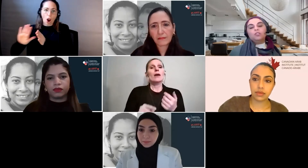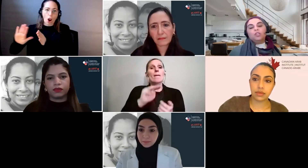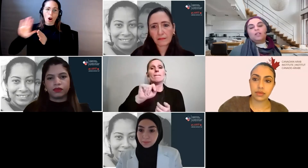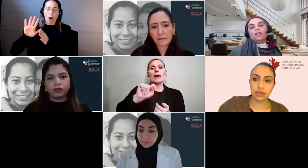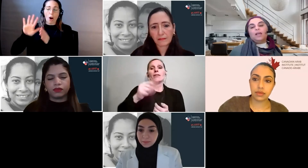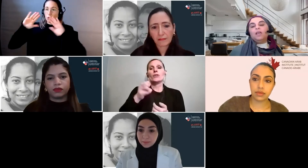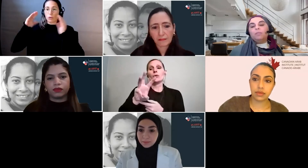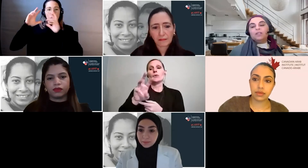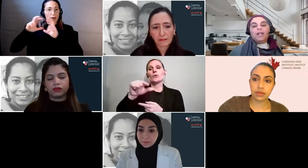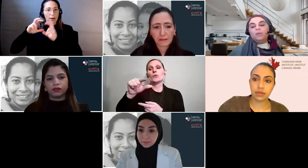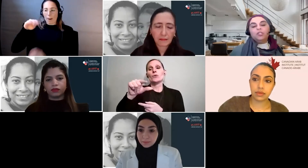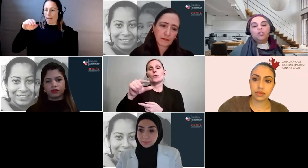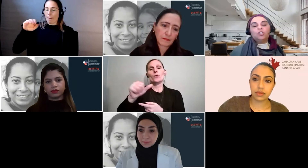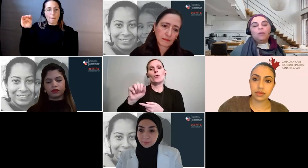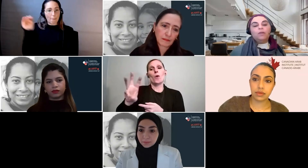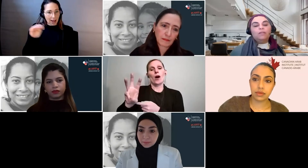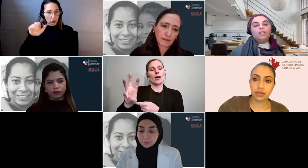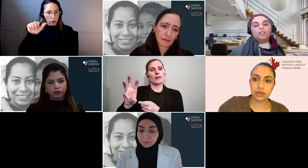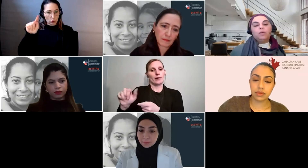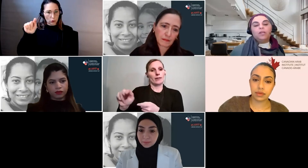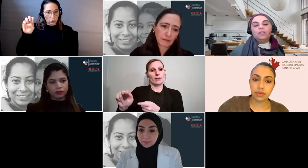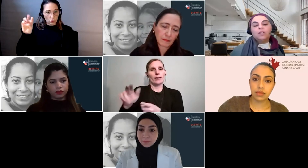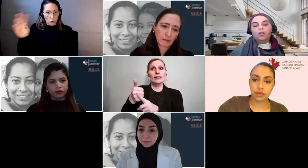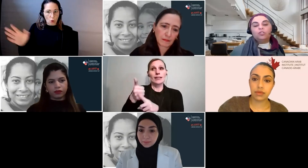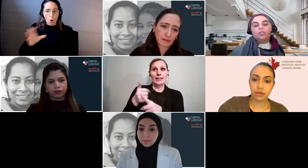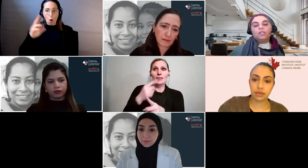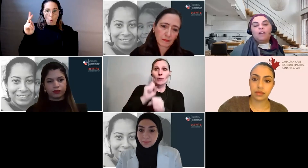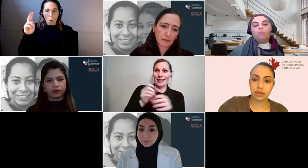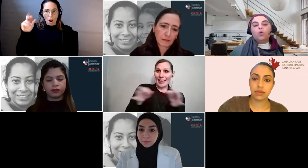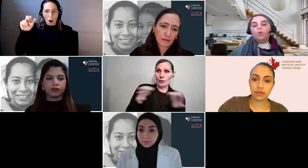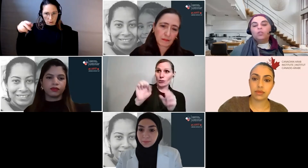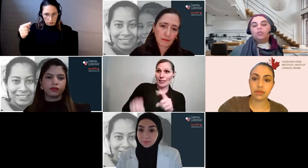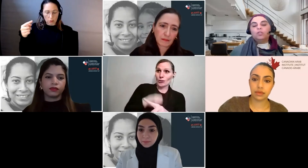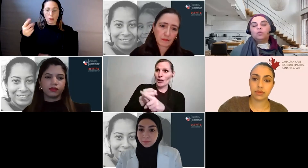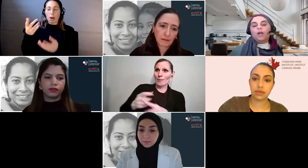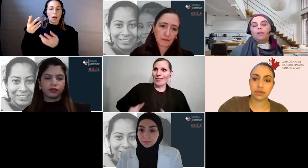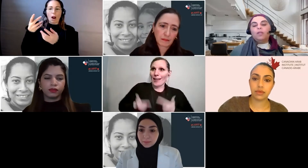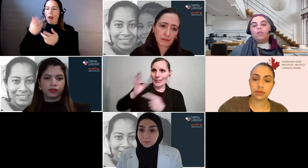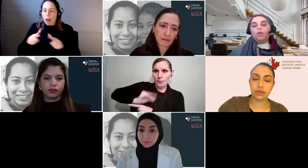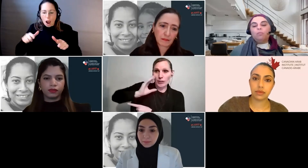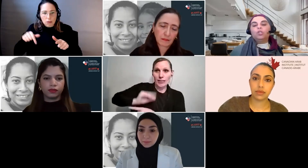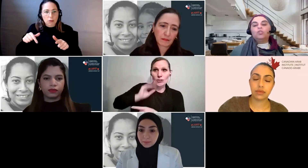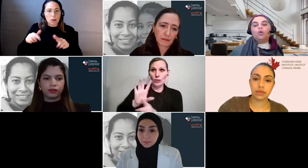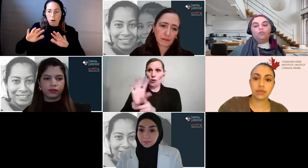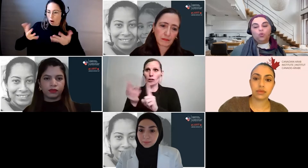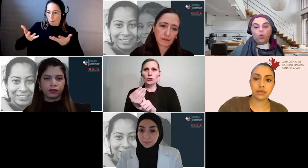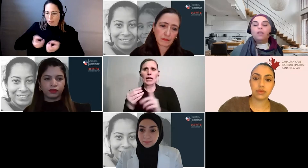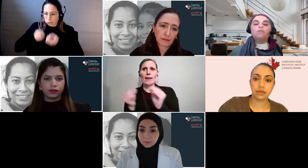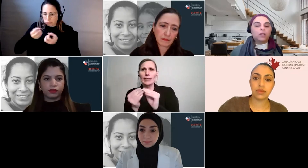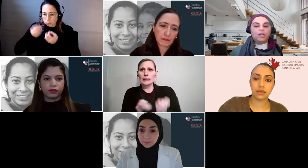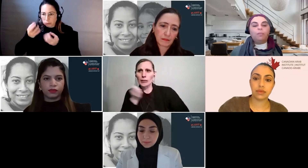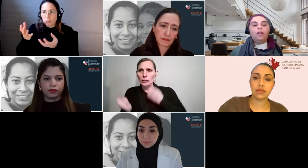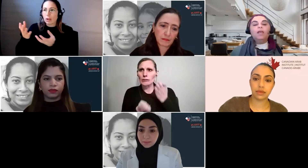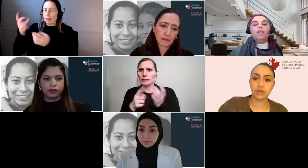Kwan suggested that because language can shape lived experience, cultures have more words to describe the emotions of joy,